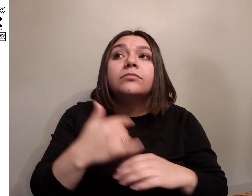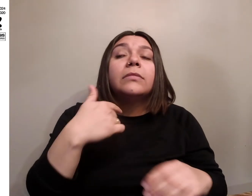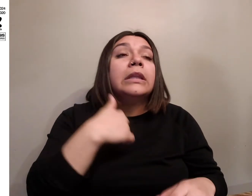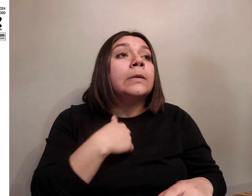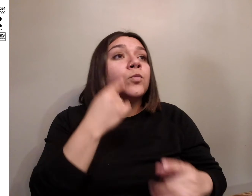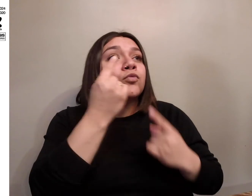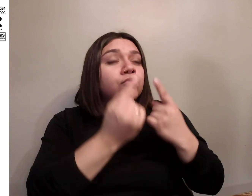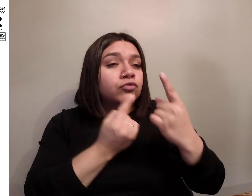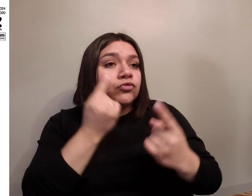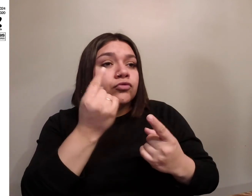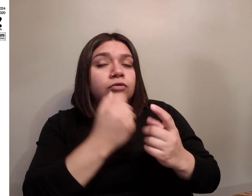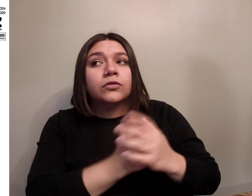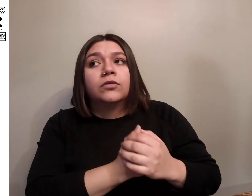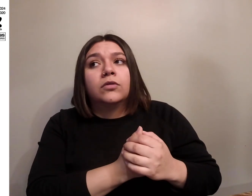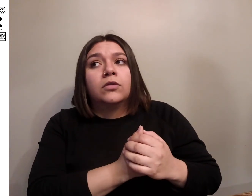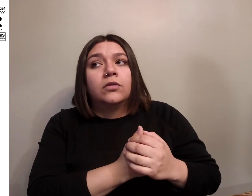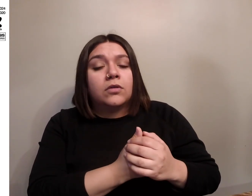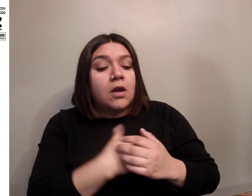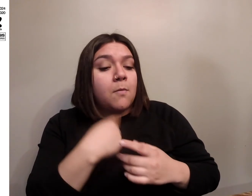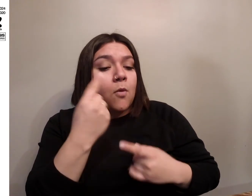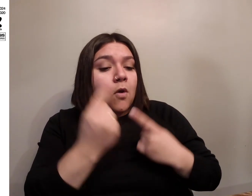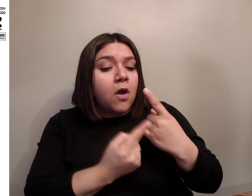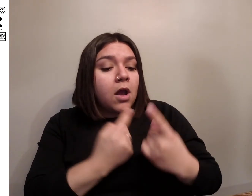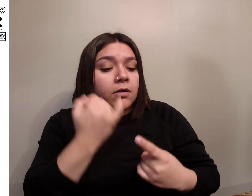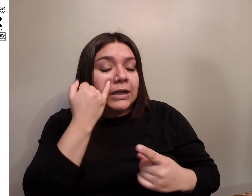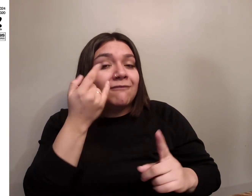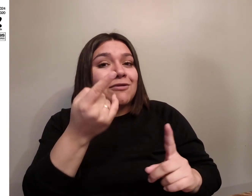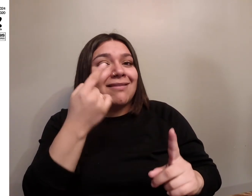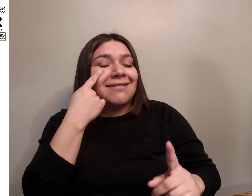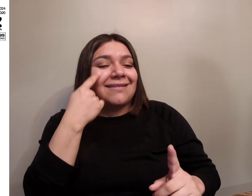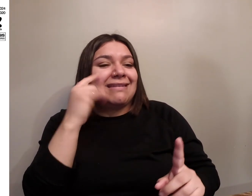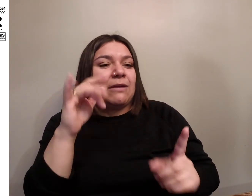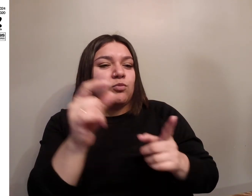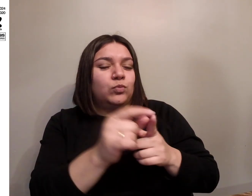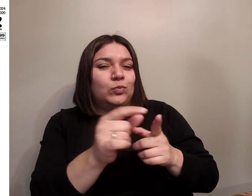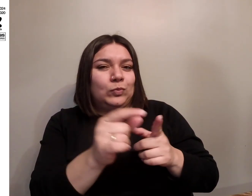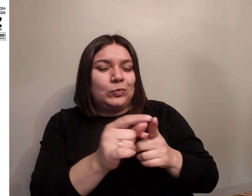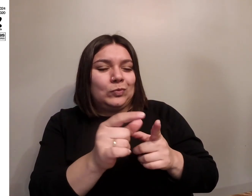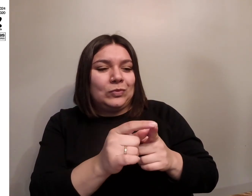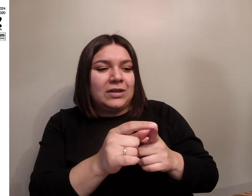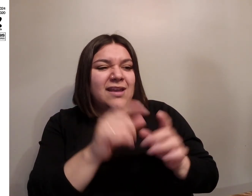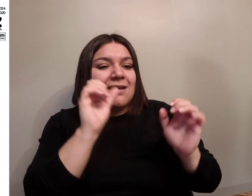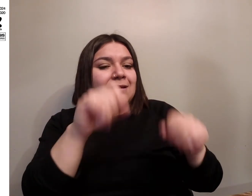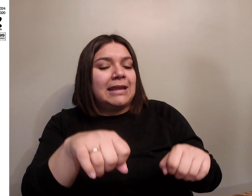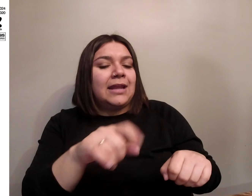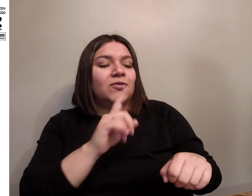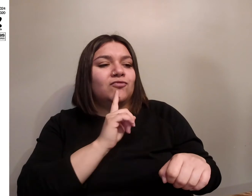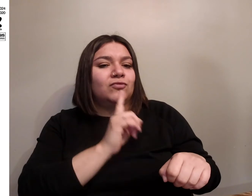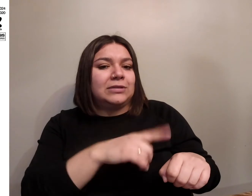a future. And I'm wondering if you